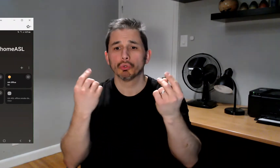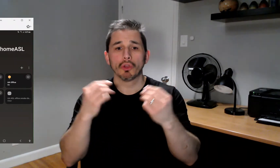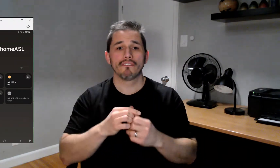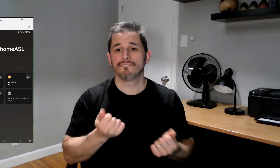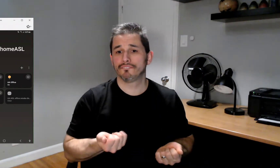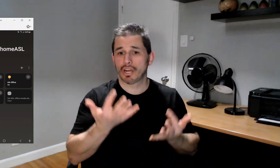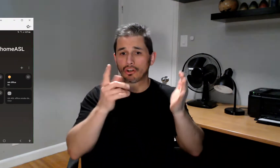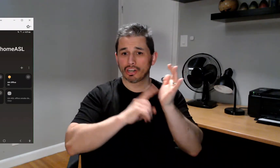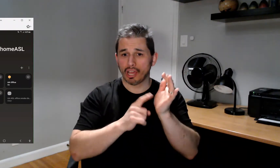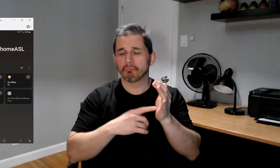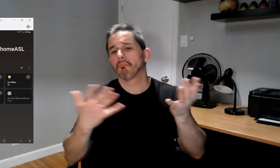home.